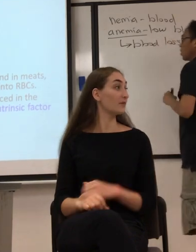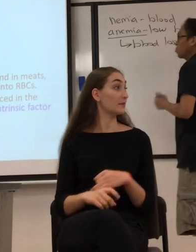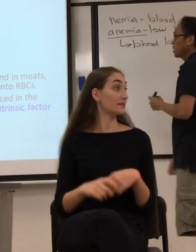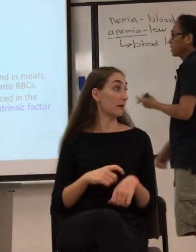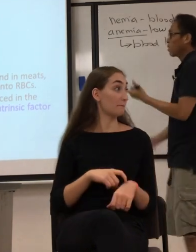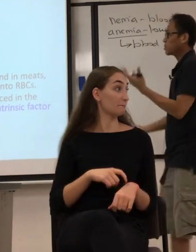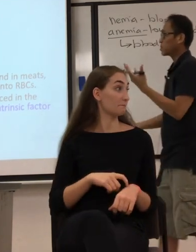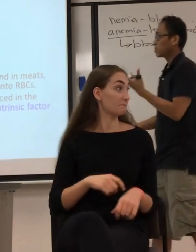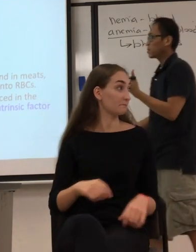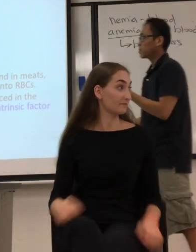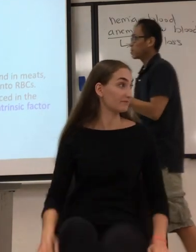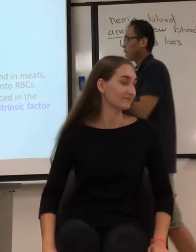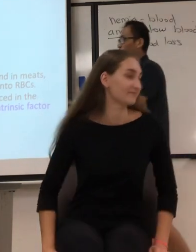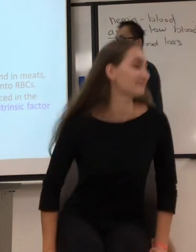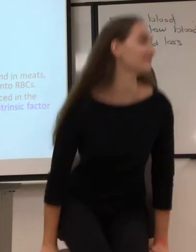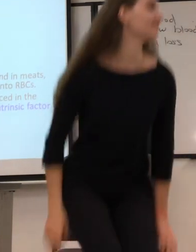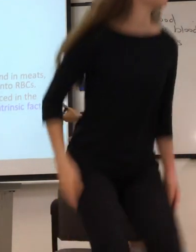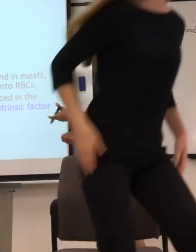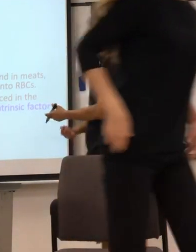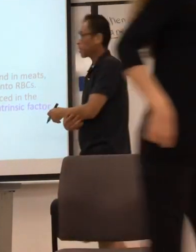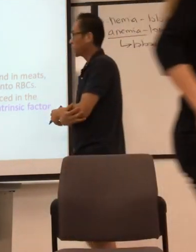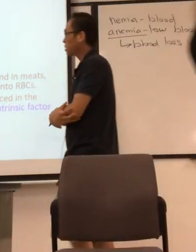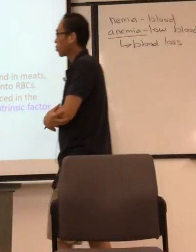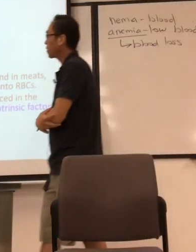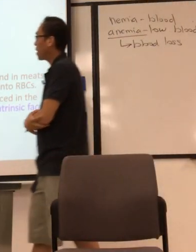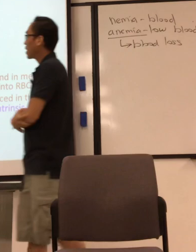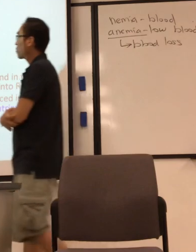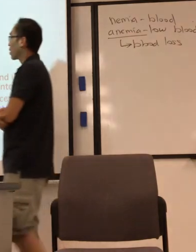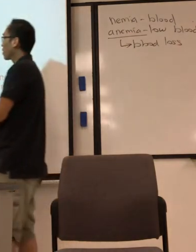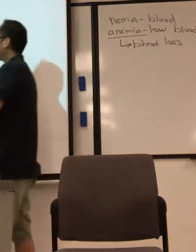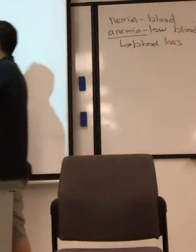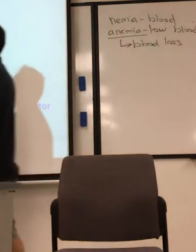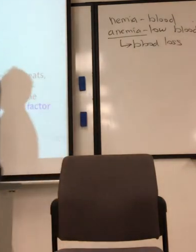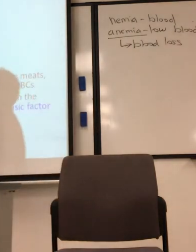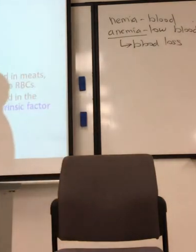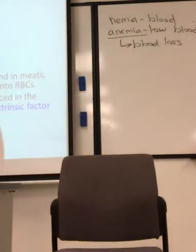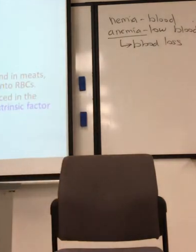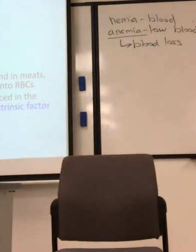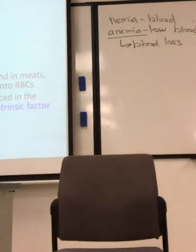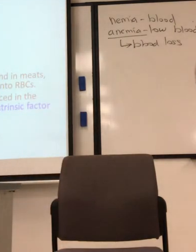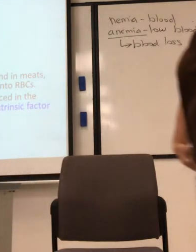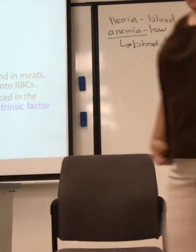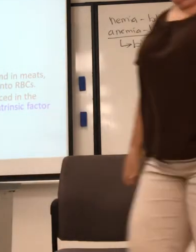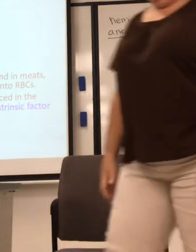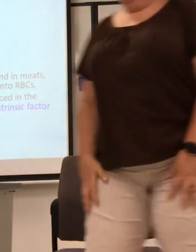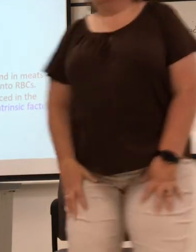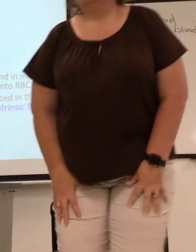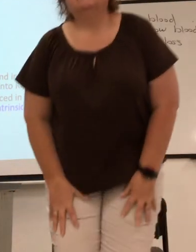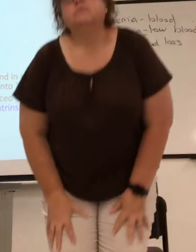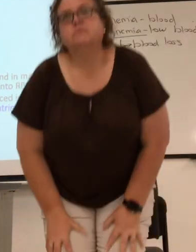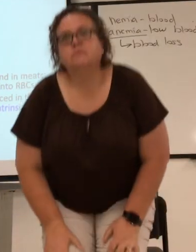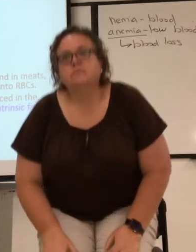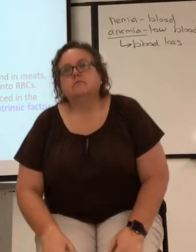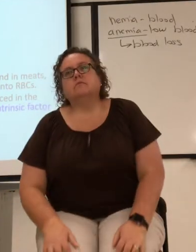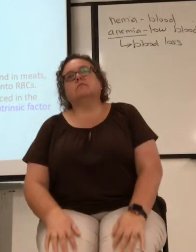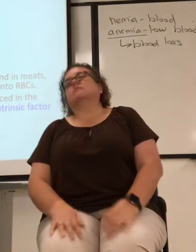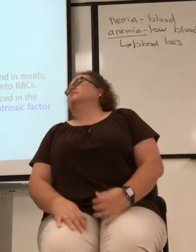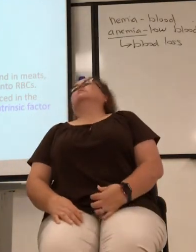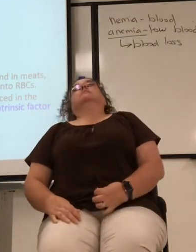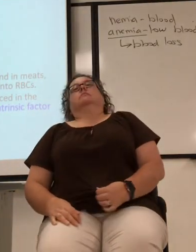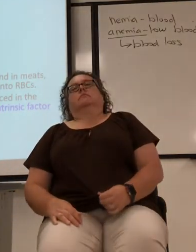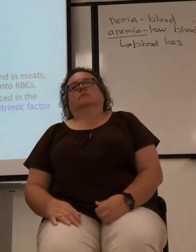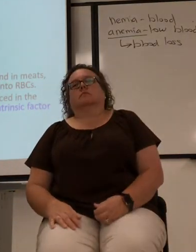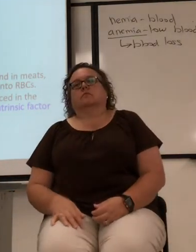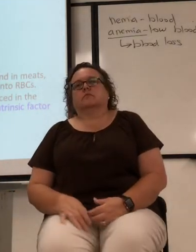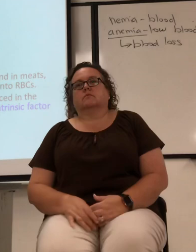A slow bleeding ulcer, hemorrhoids. Okay. Somewhere in the body where you always have to make up for lost blood. Could